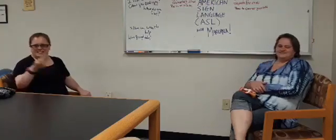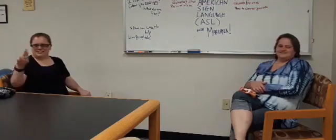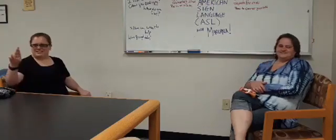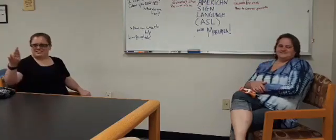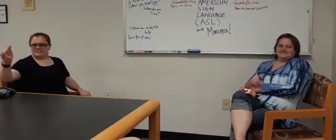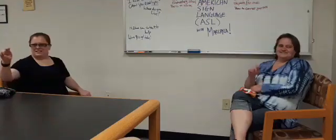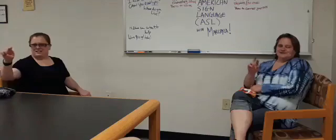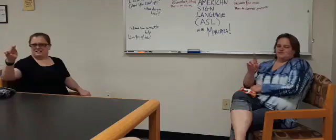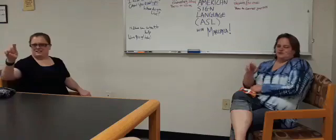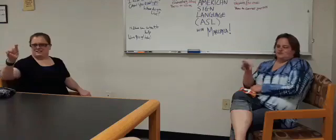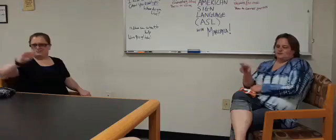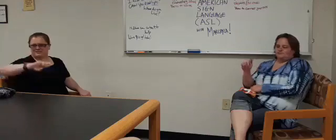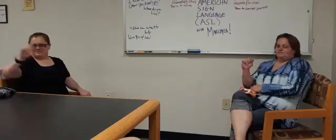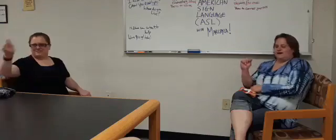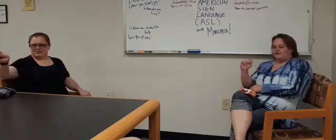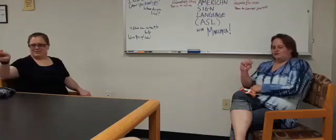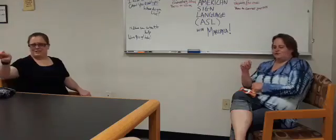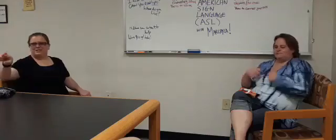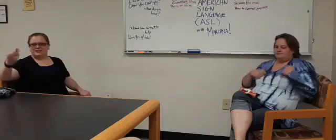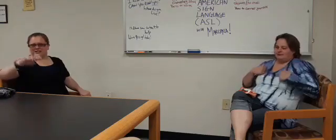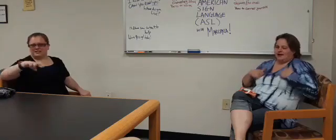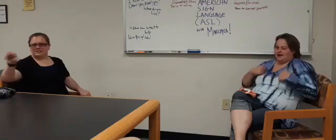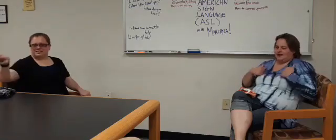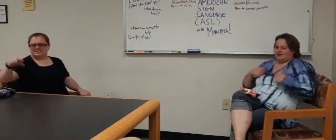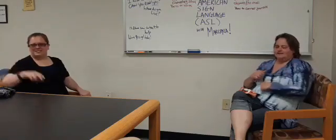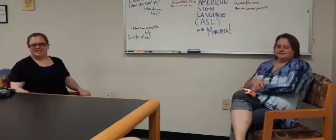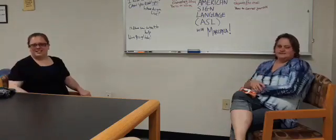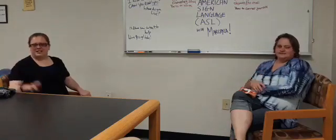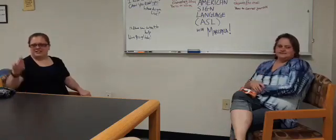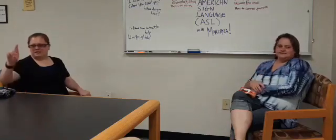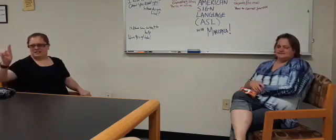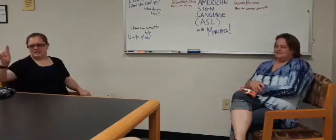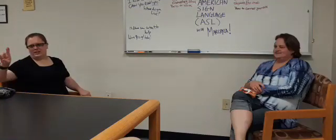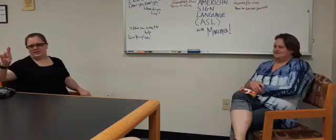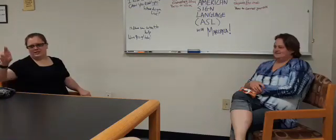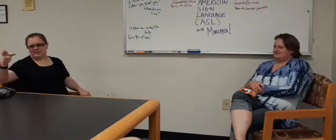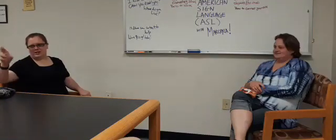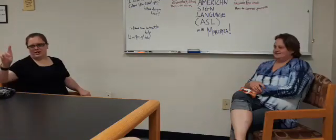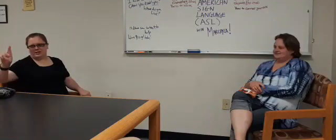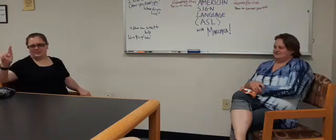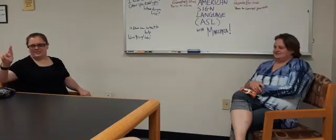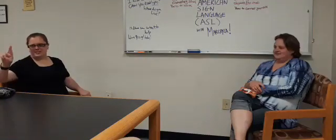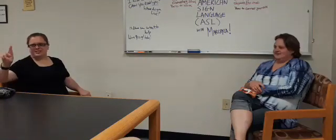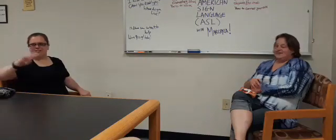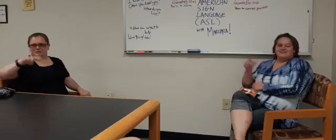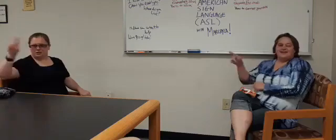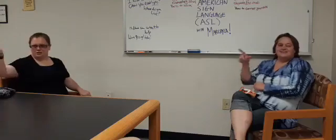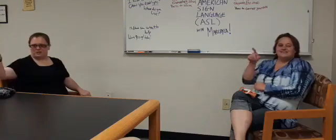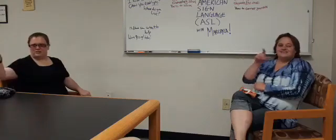restroom. Restroom. Oh, because your fingers are you're like the legs. Is that the... That's because that's our Oh, okay. restaurant. That's the